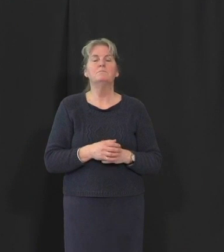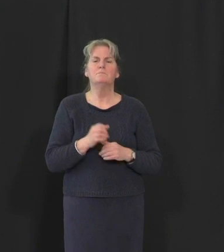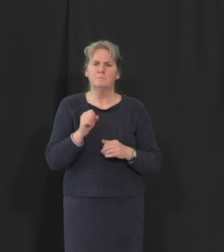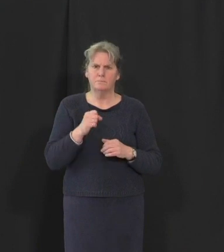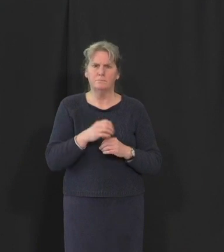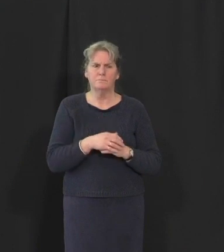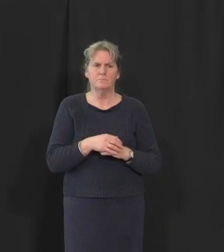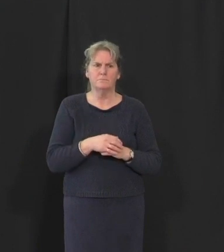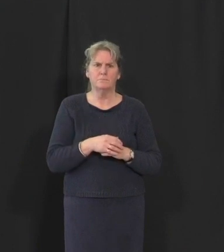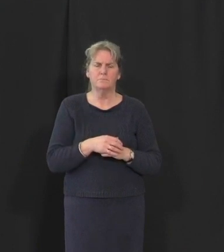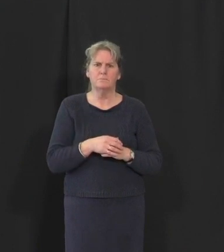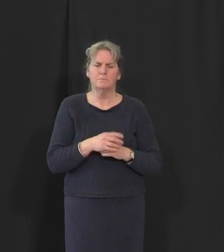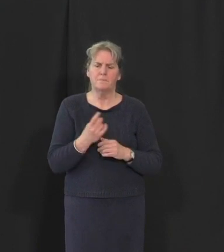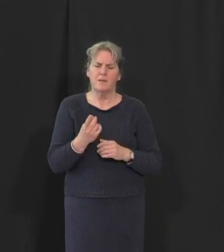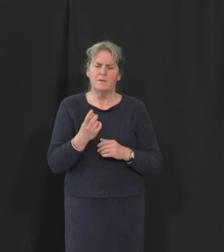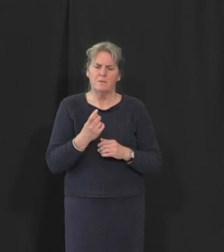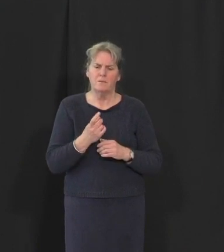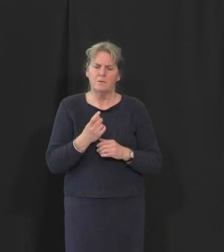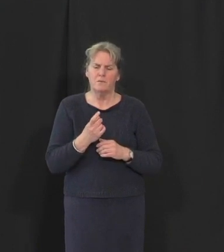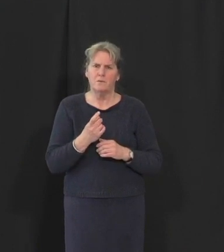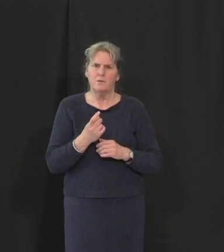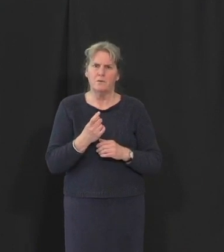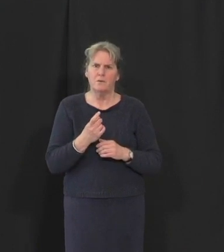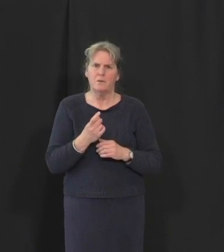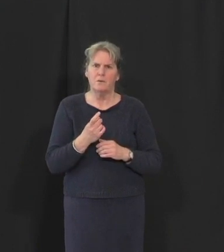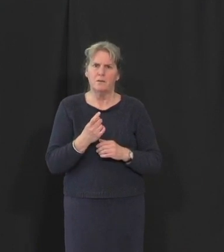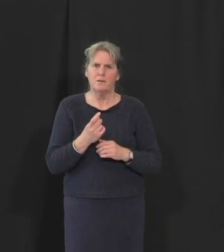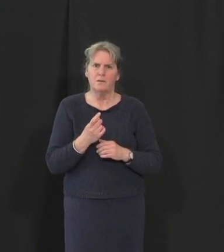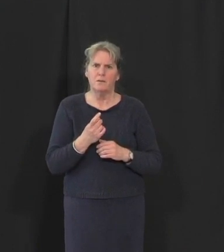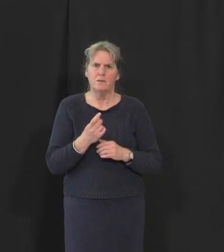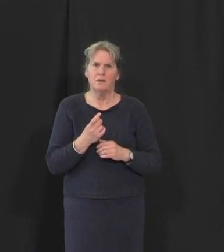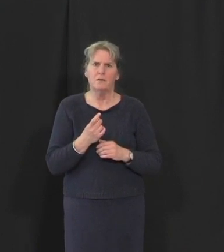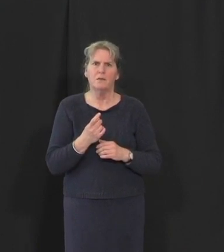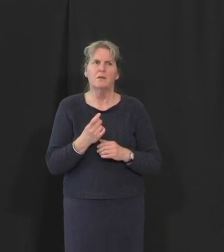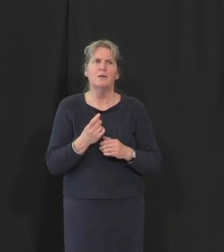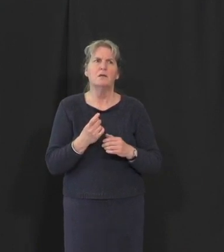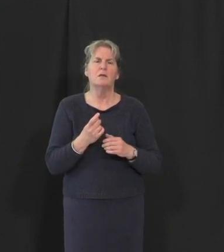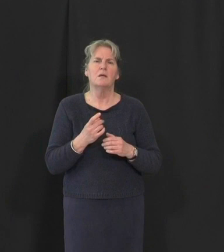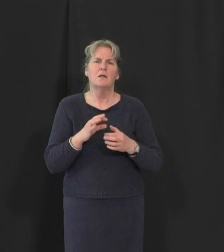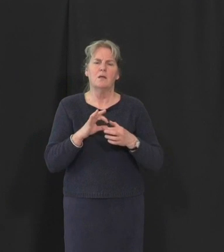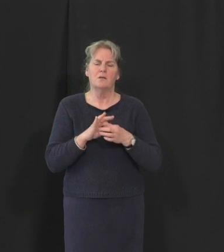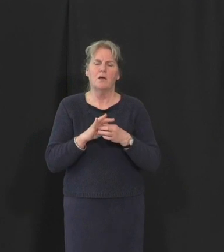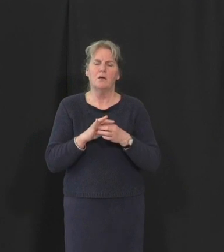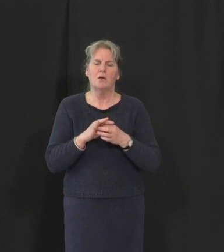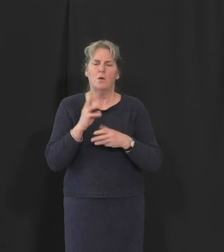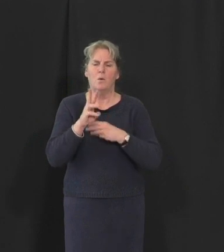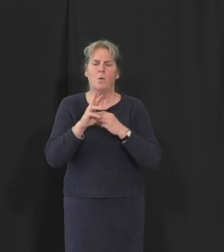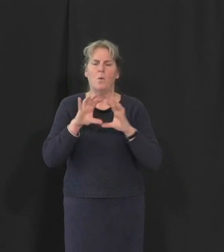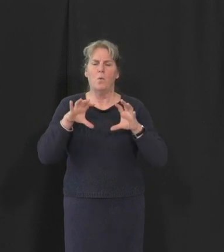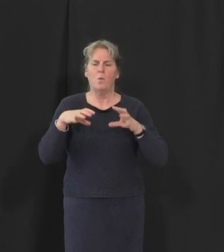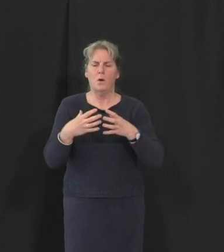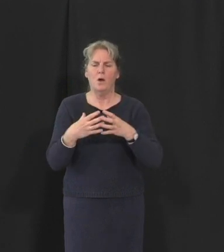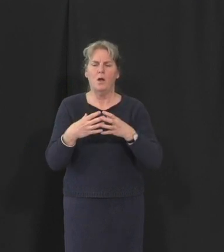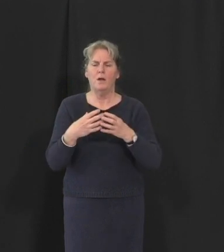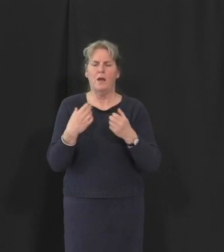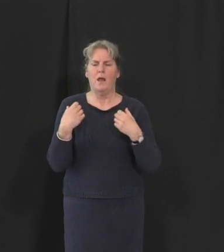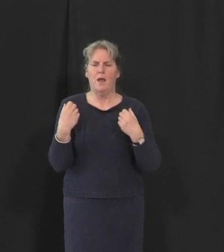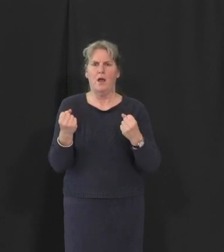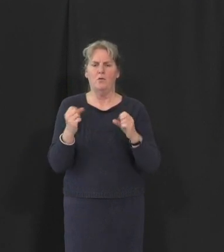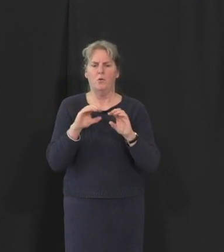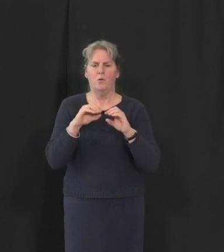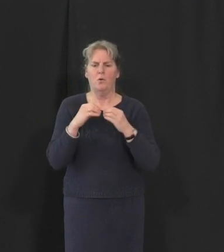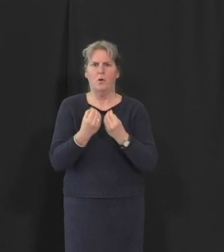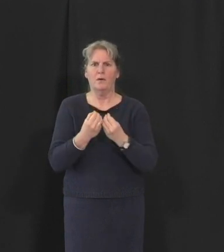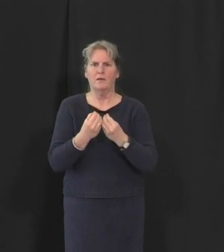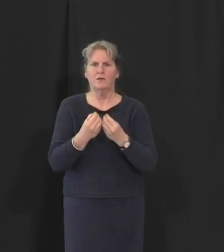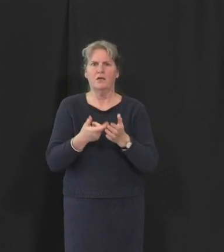Yes, my other question was, as far as those 6 criteria by the World Health Organization goes, at face value, it looks like we meet